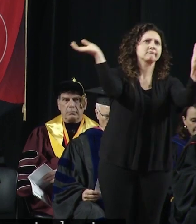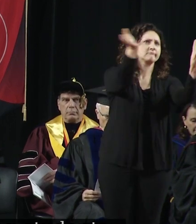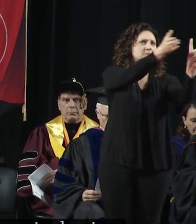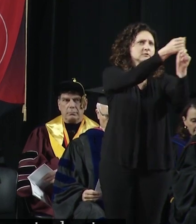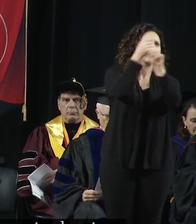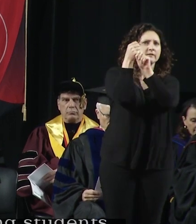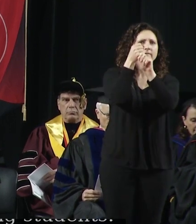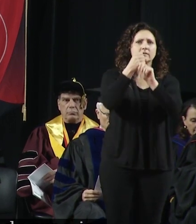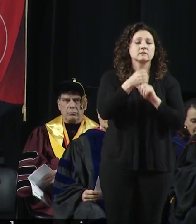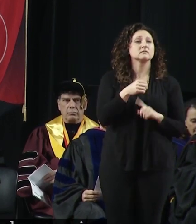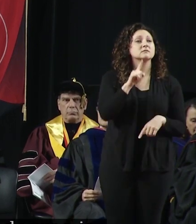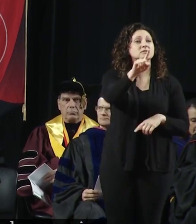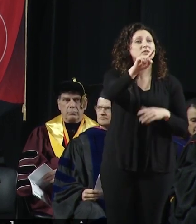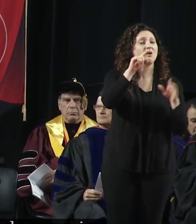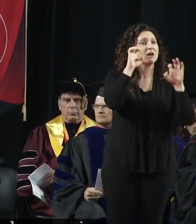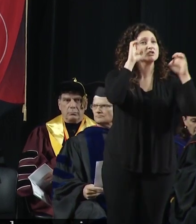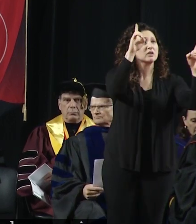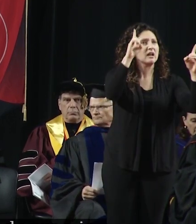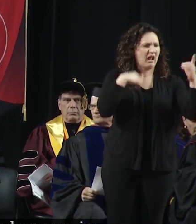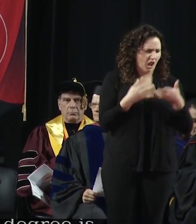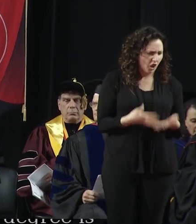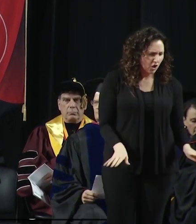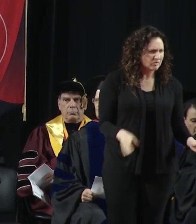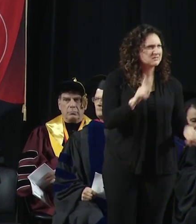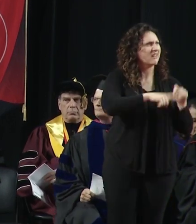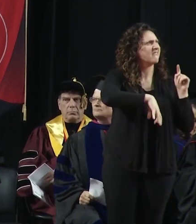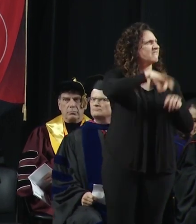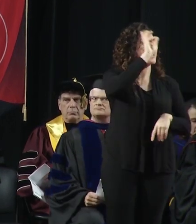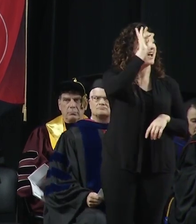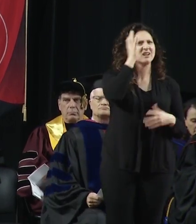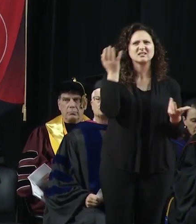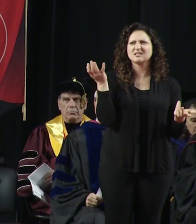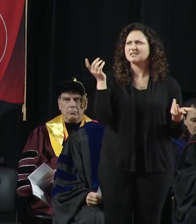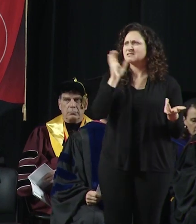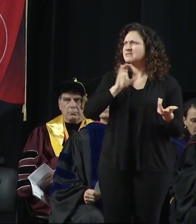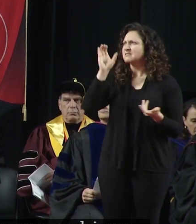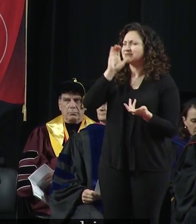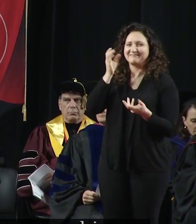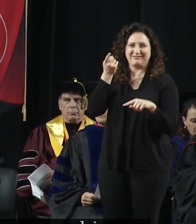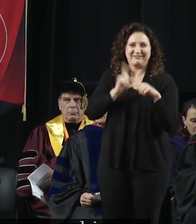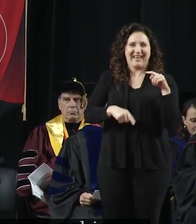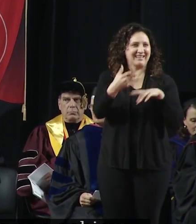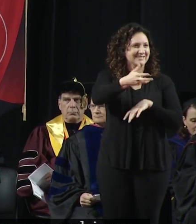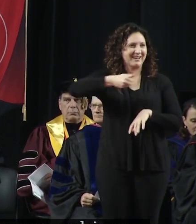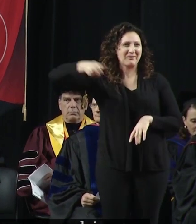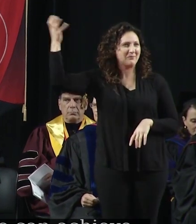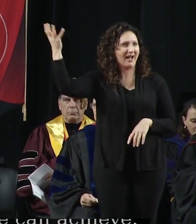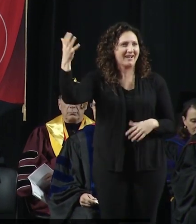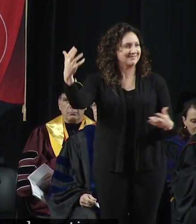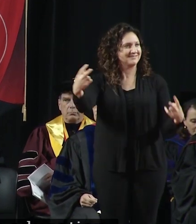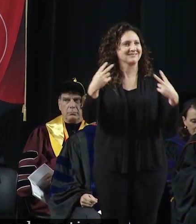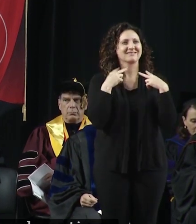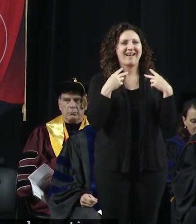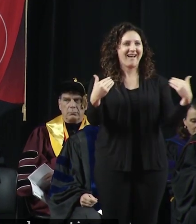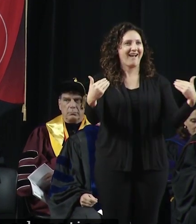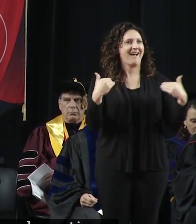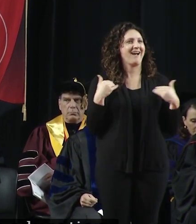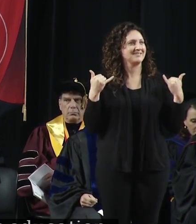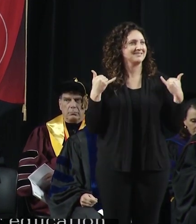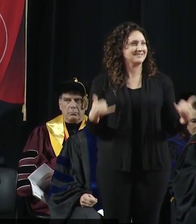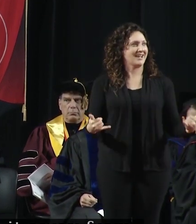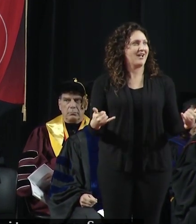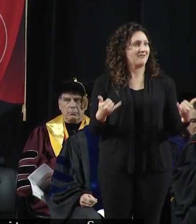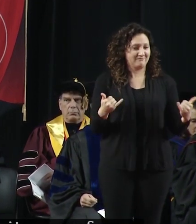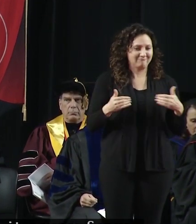You cannot lose your education. Have you ever thought of that? Nobody can take it away from you. You are stuck with the degree you